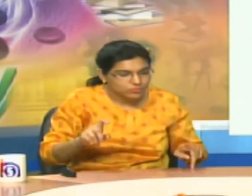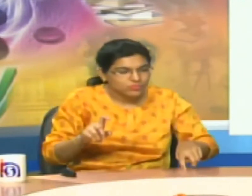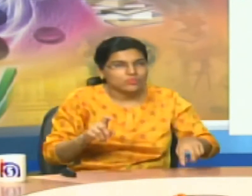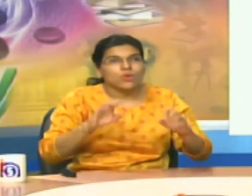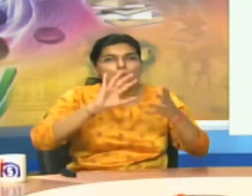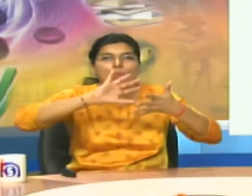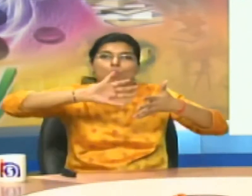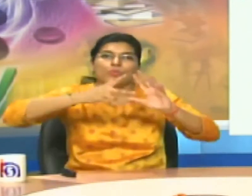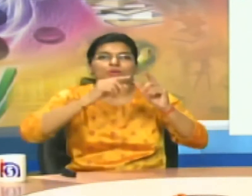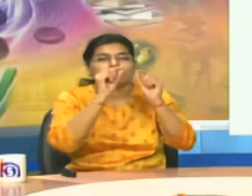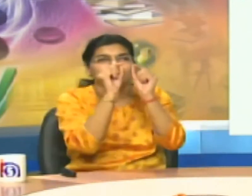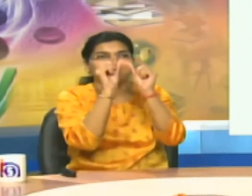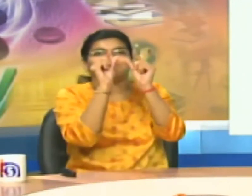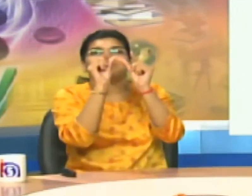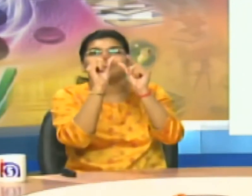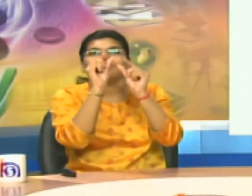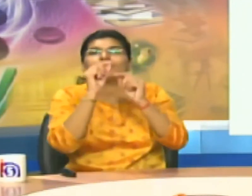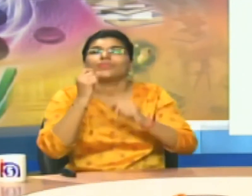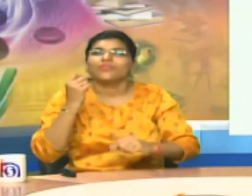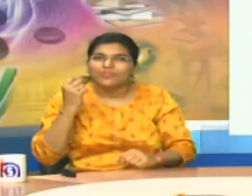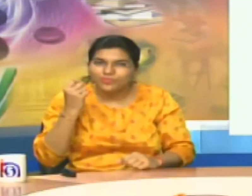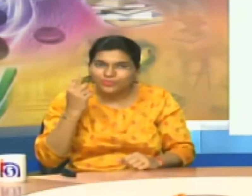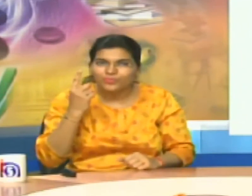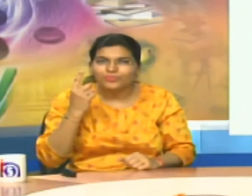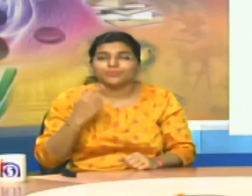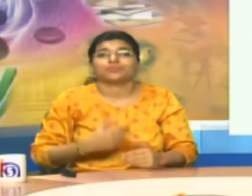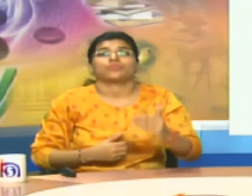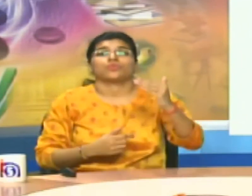That can make our text bigger and bolder.